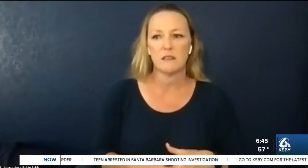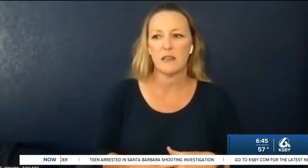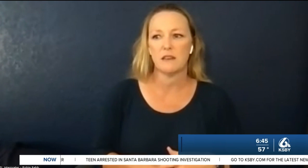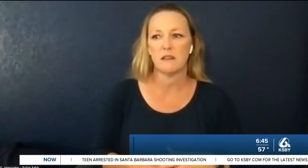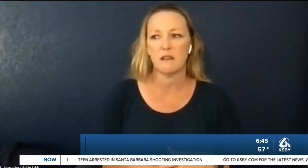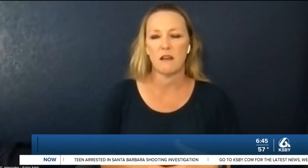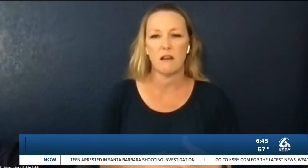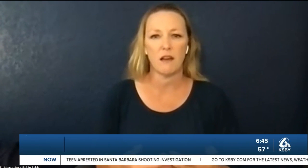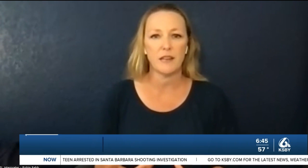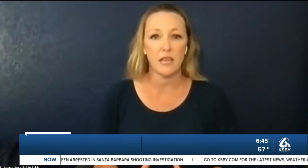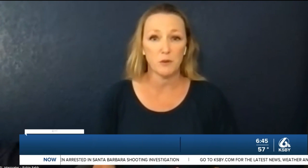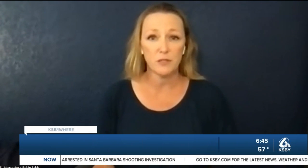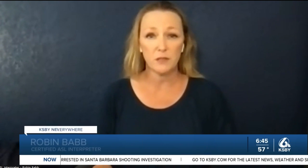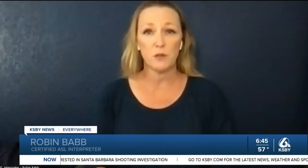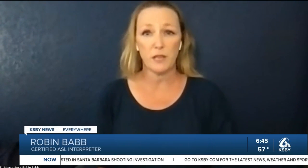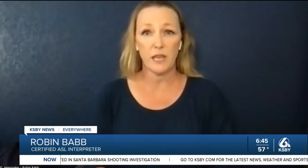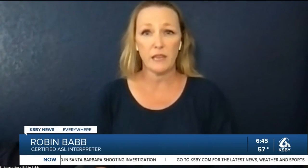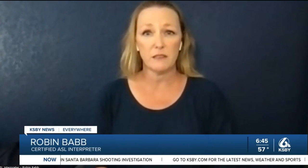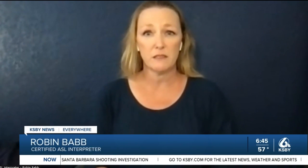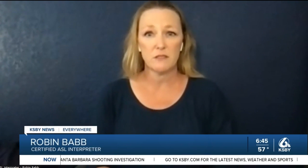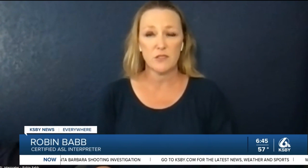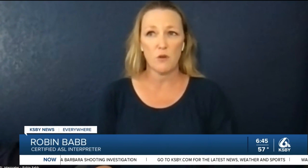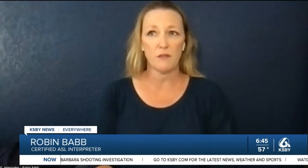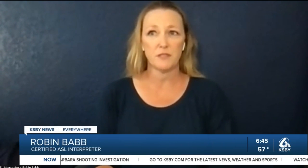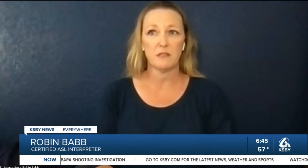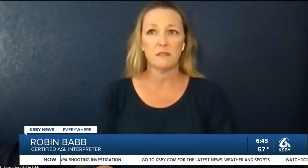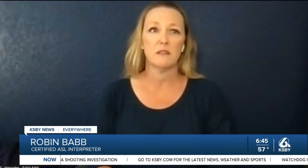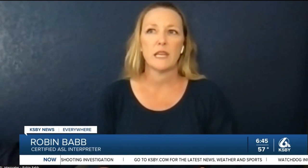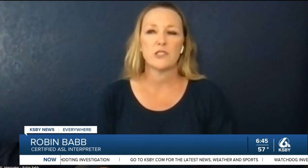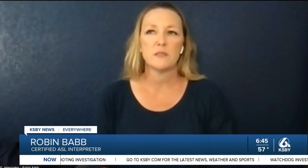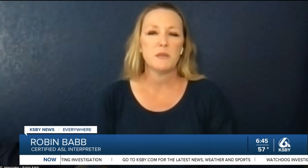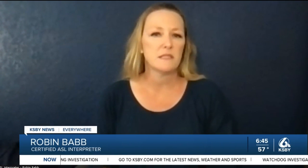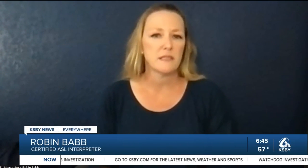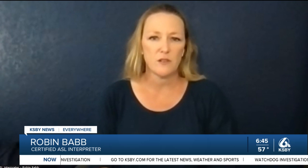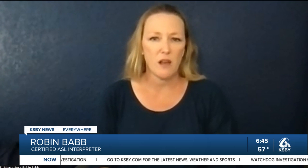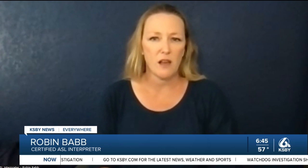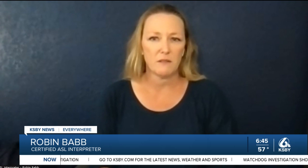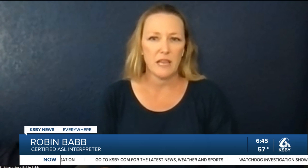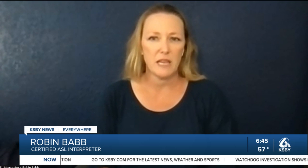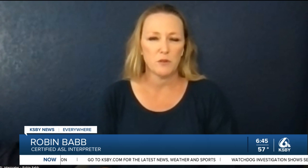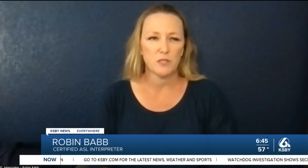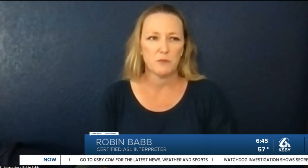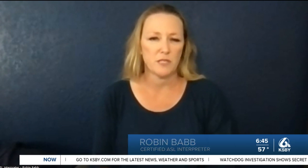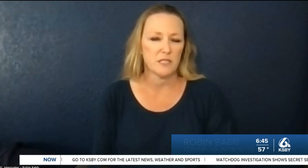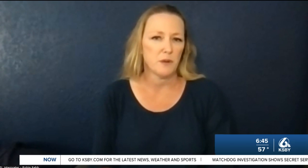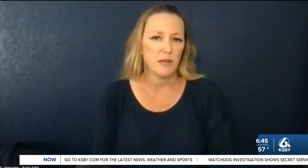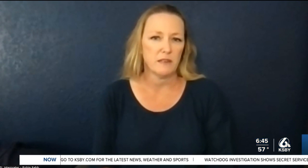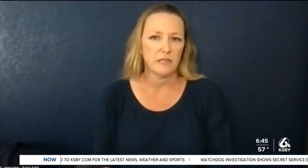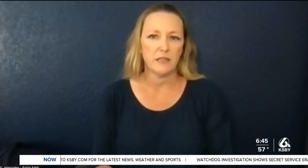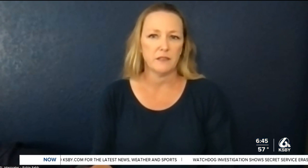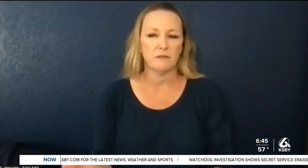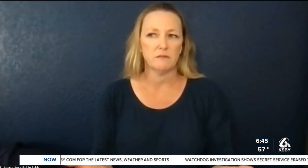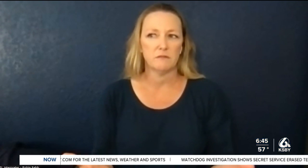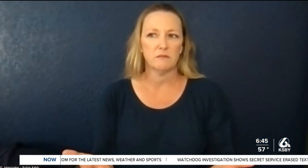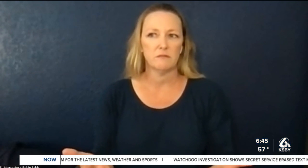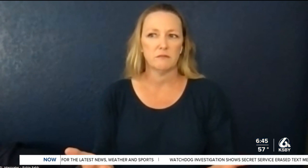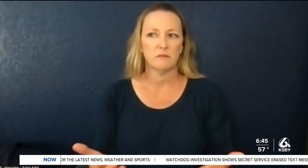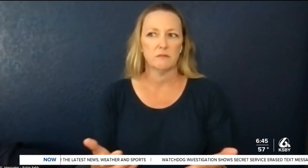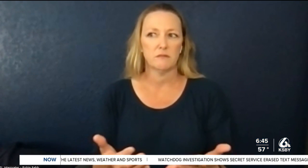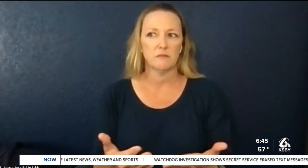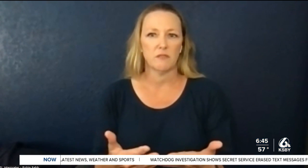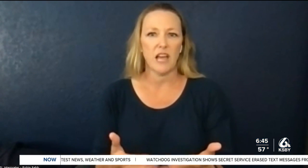and unable to communicate so often. It just means that they're not able to participate in